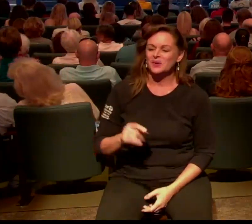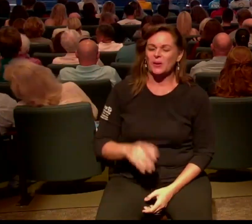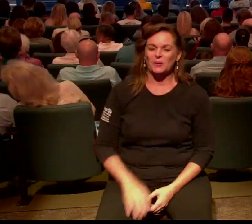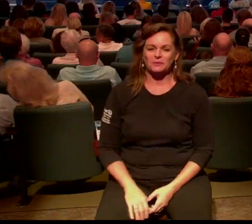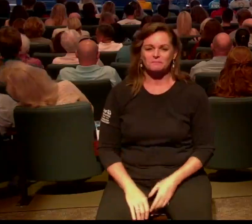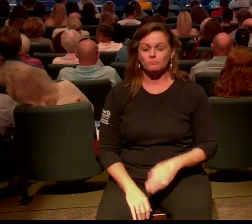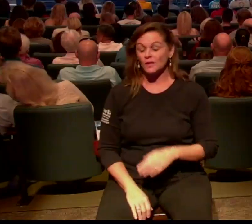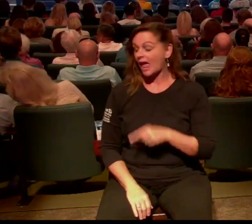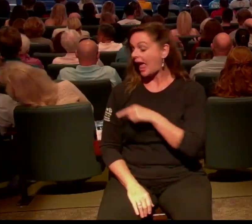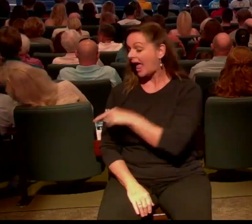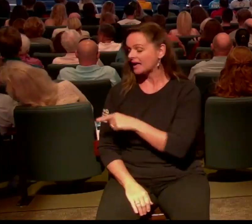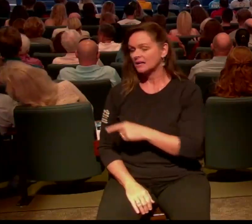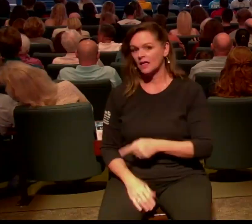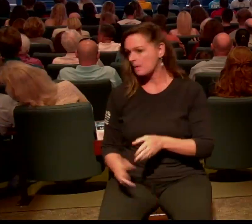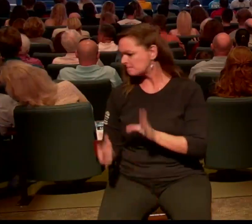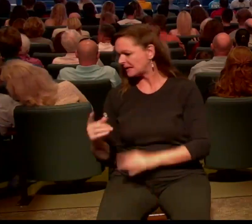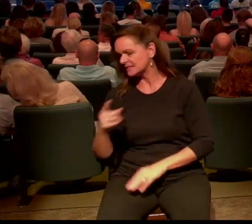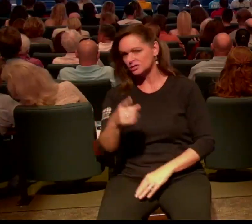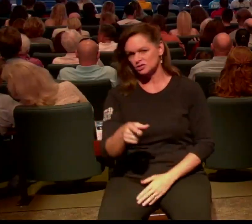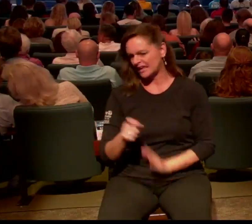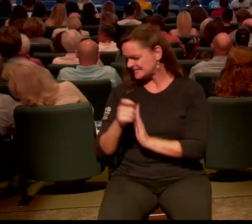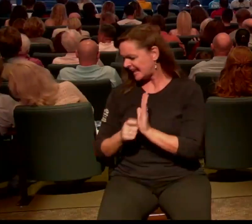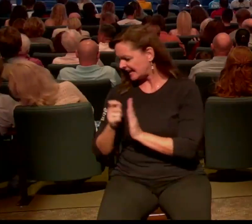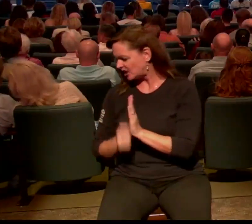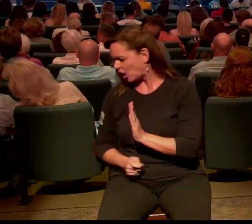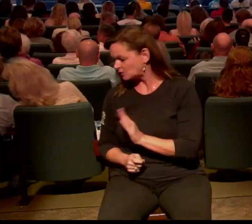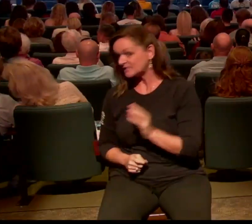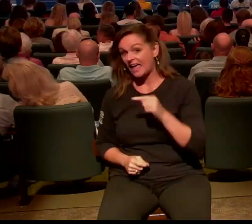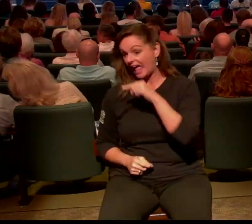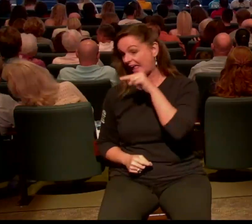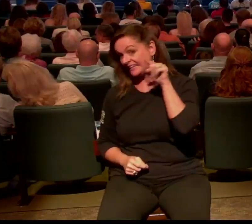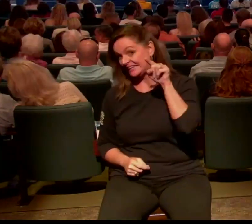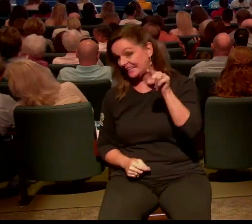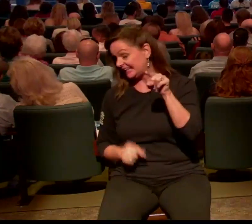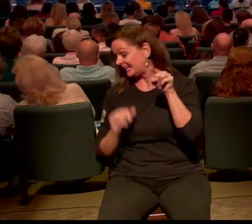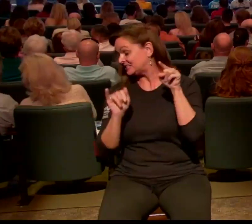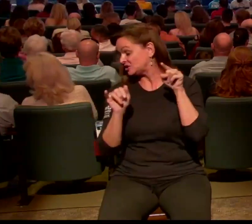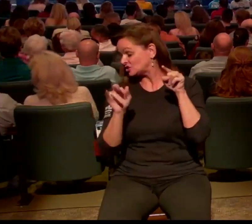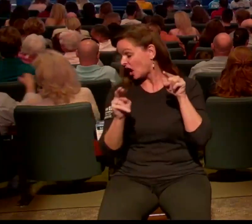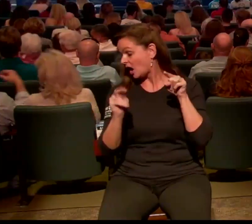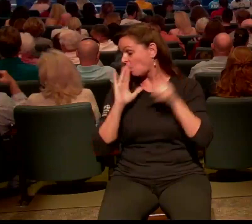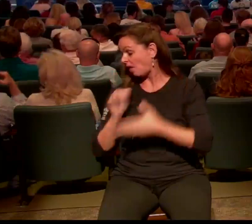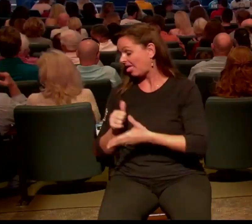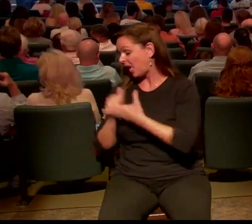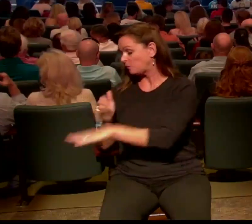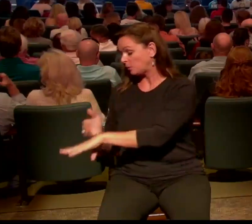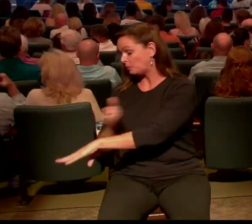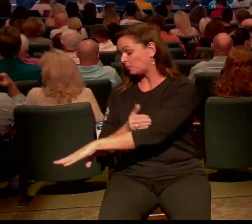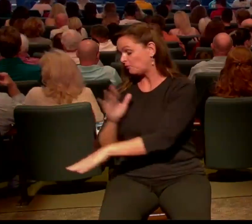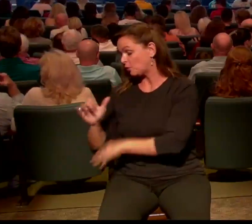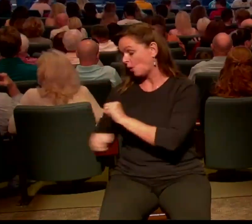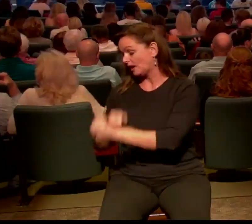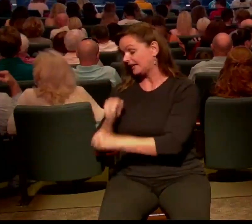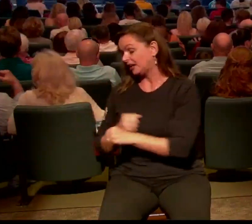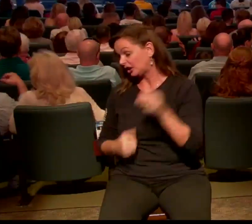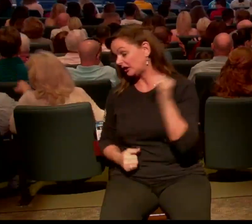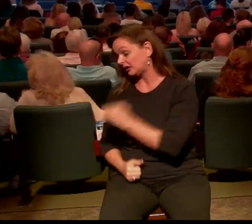listen well, take notes, and John will help you make this the best year ever. Go ahead and tell them that right now.